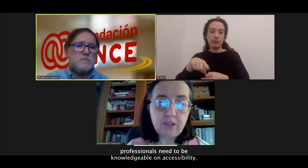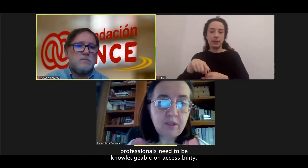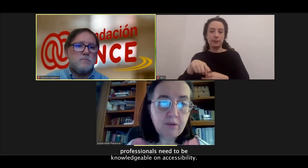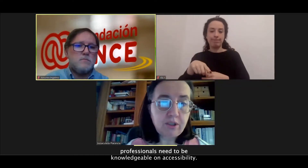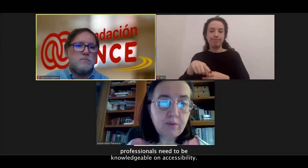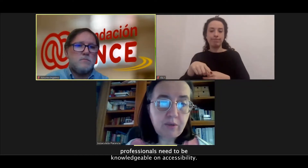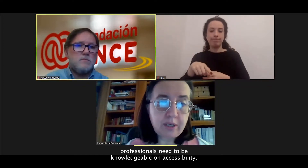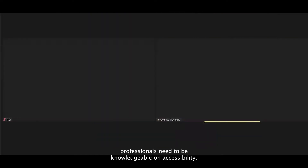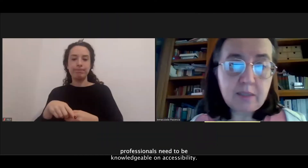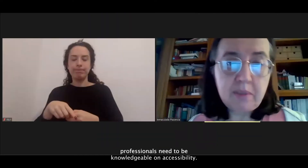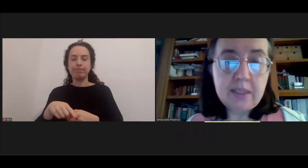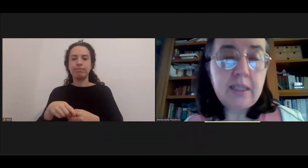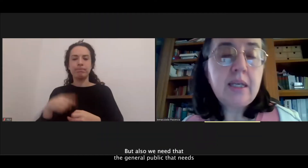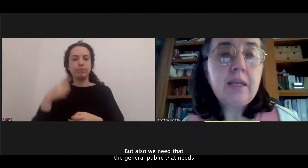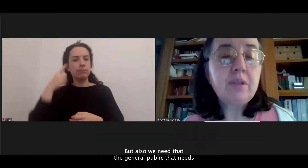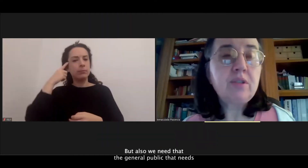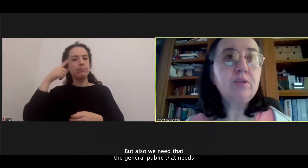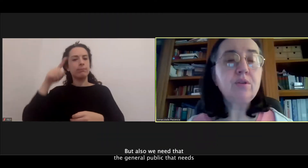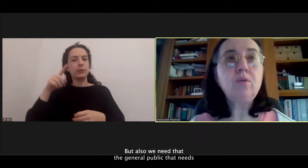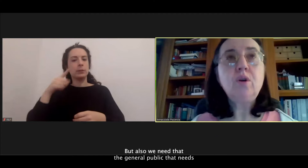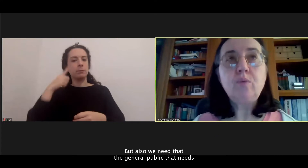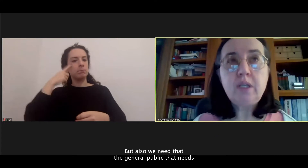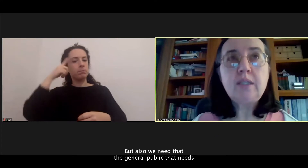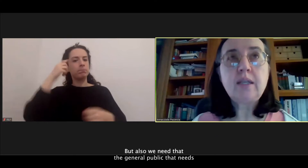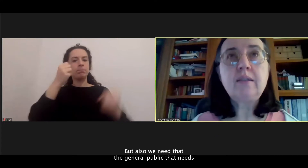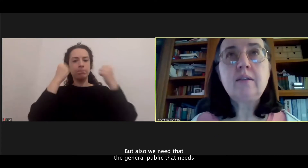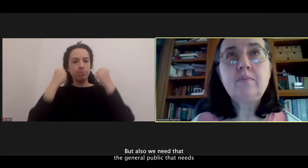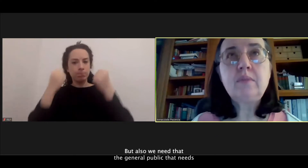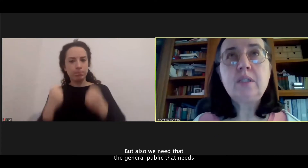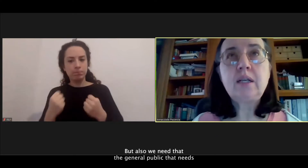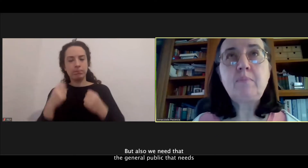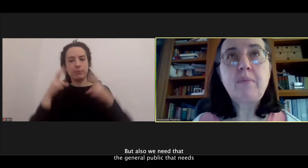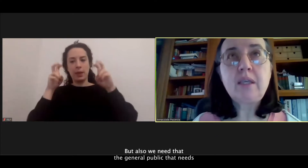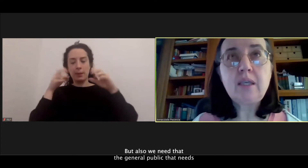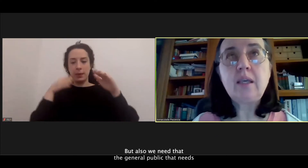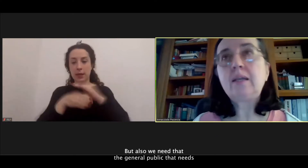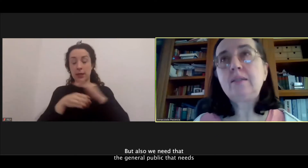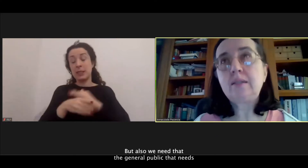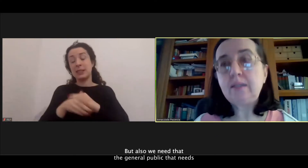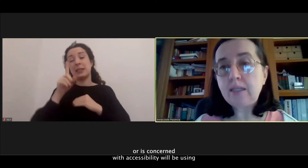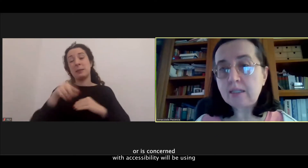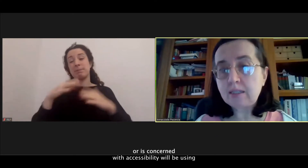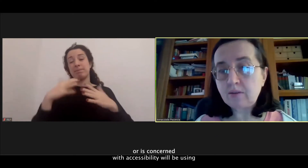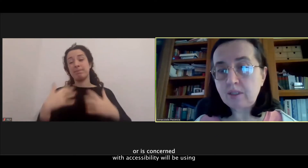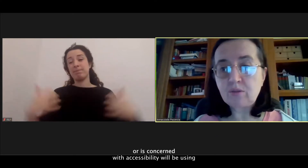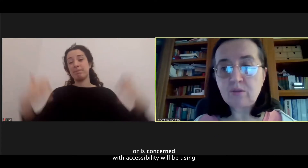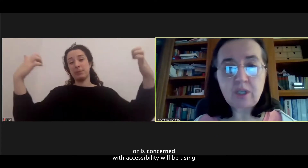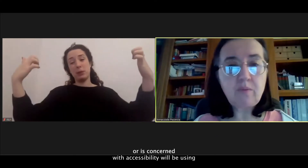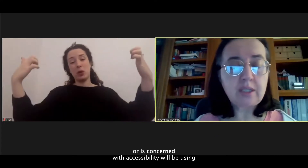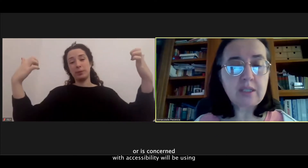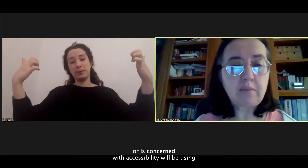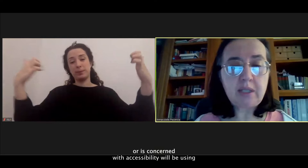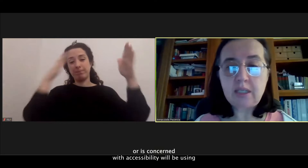to be knowledgeable on accessibility, but also we need that the general public that needs or is concerned